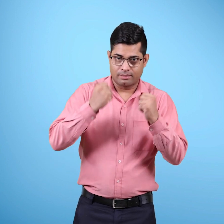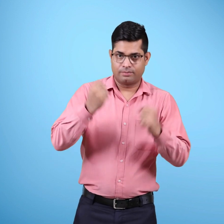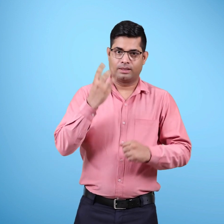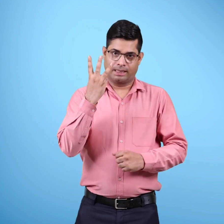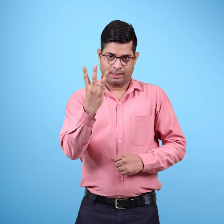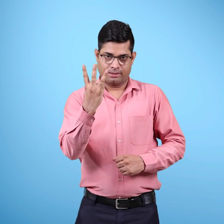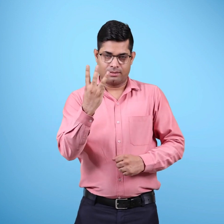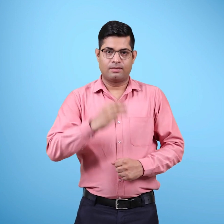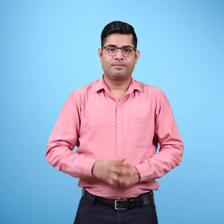Activity 3.